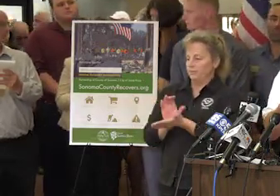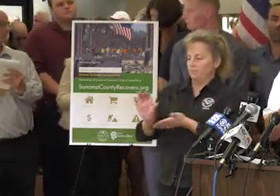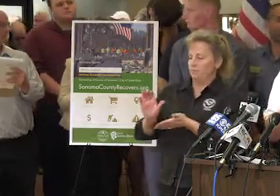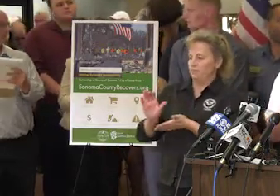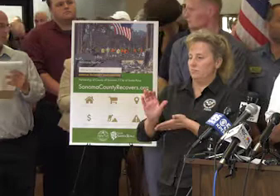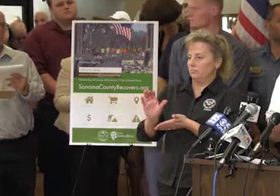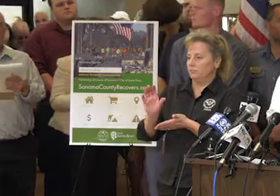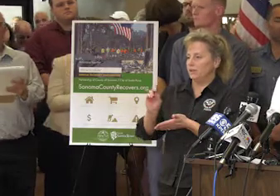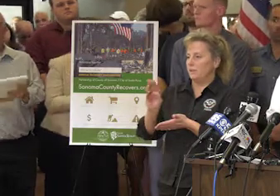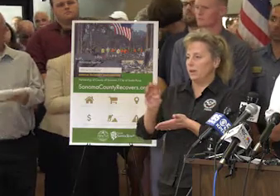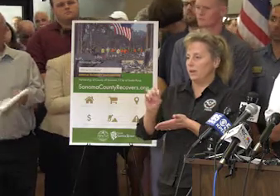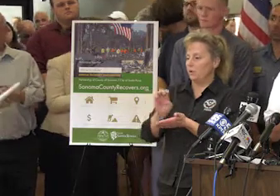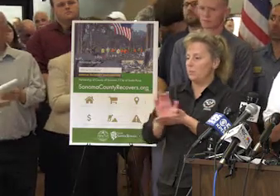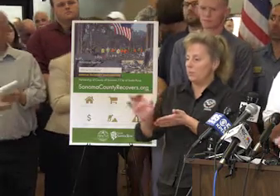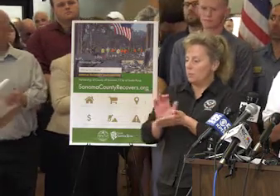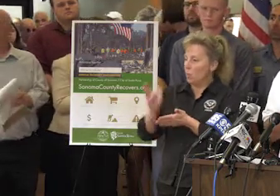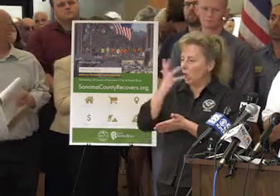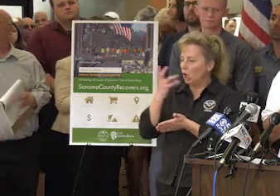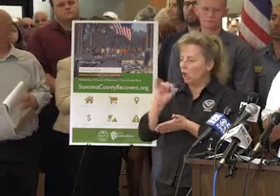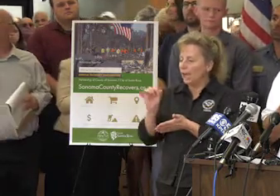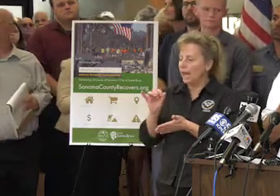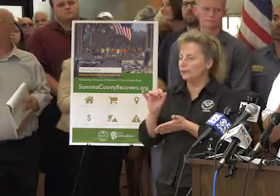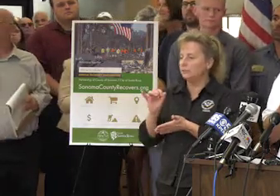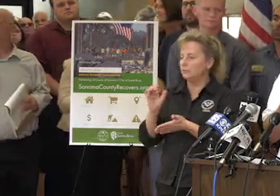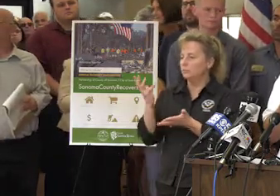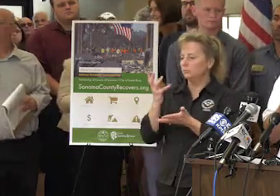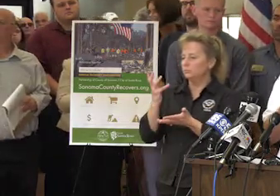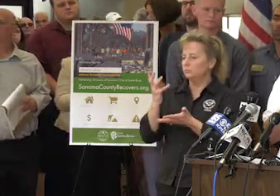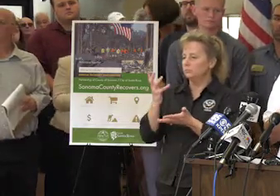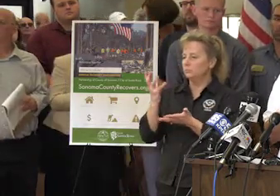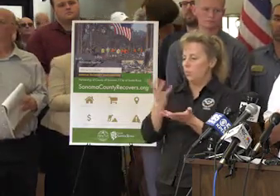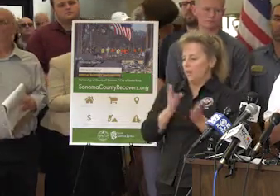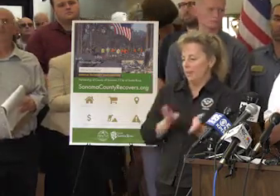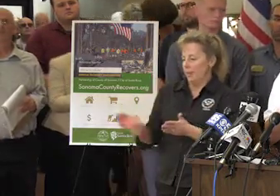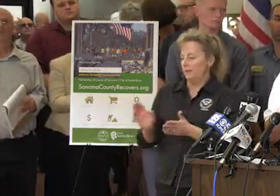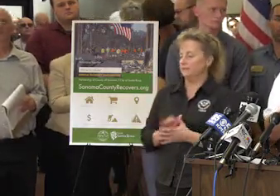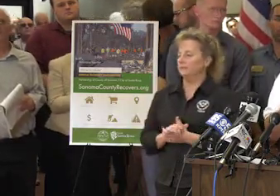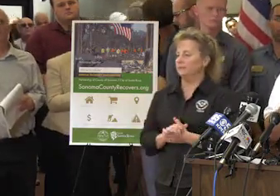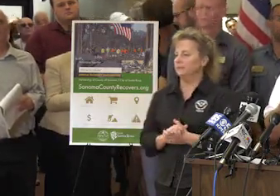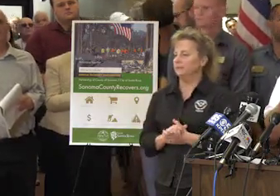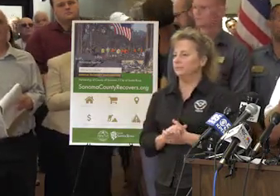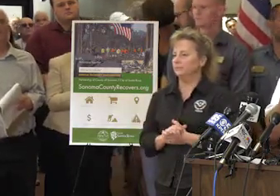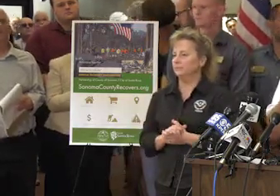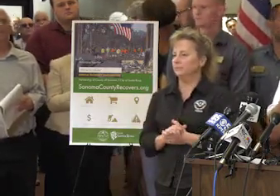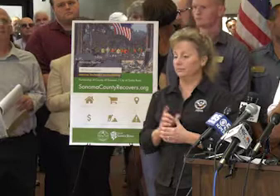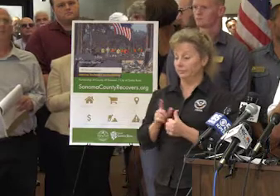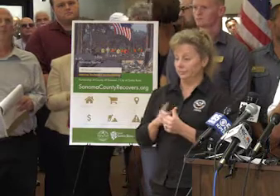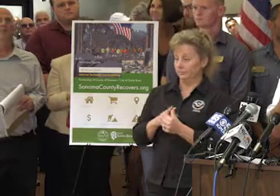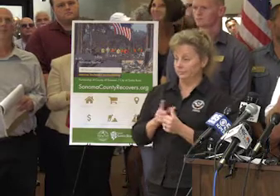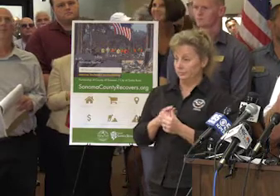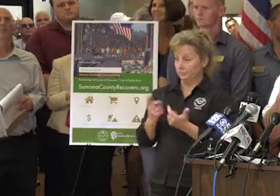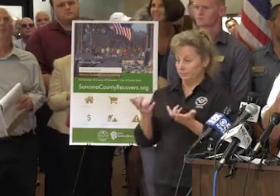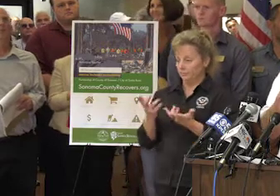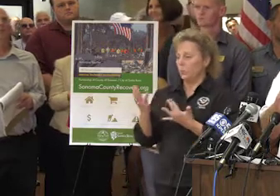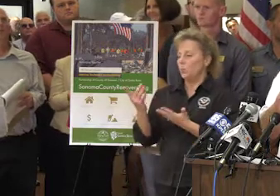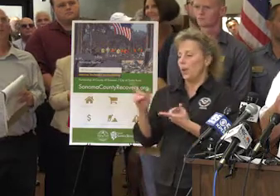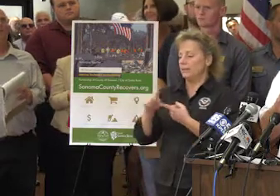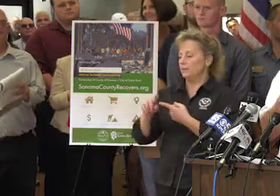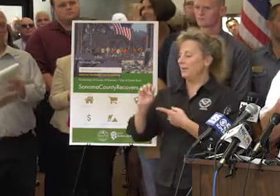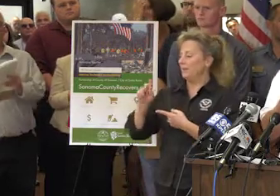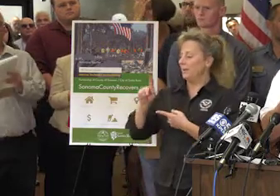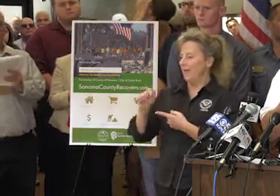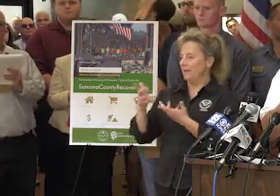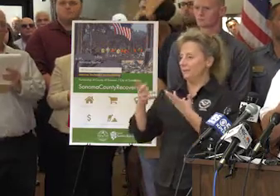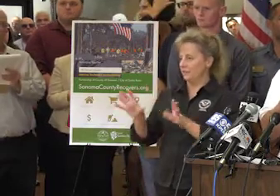and give you some hints on how that's going to go and what our plan will be. First off, right now, we're going to wait until the EPA